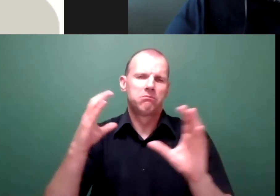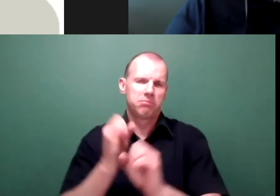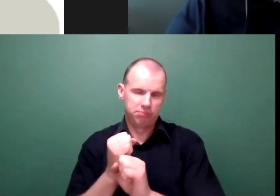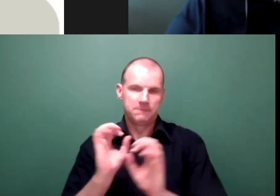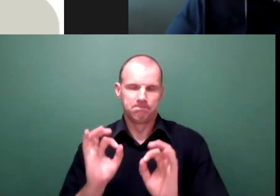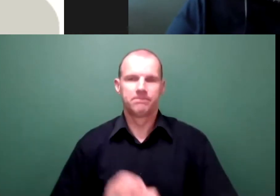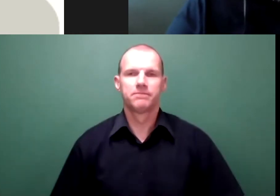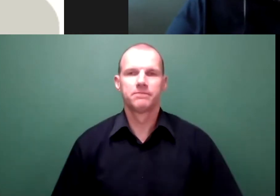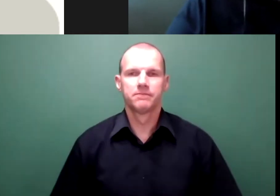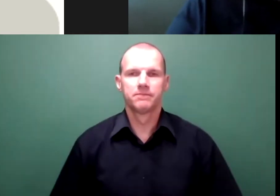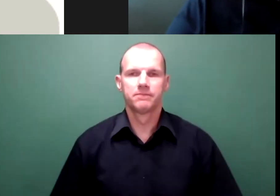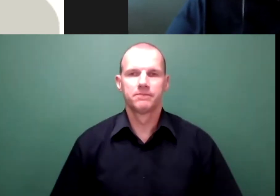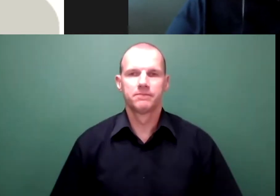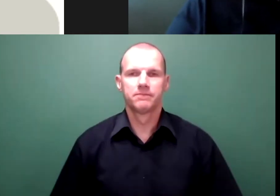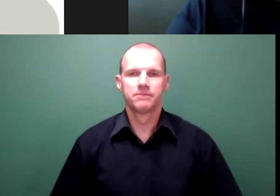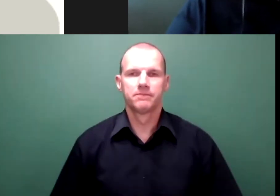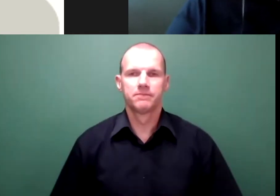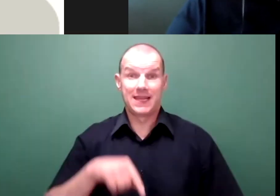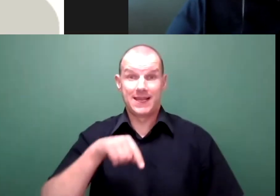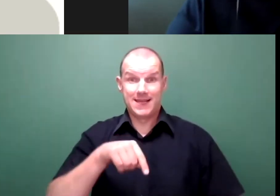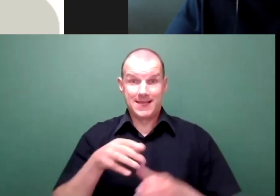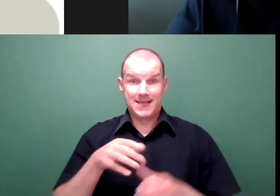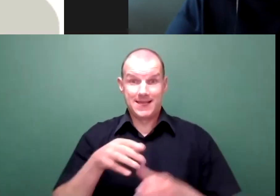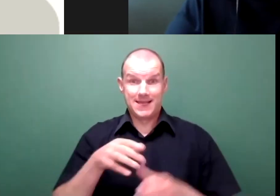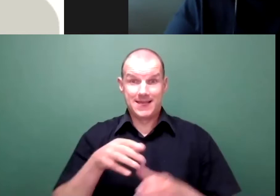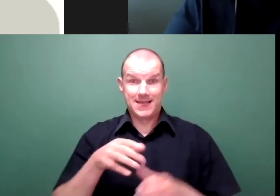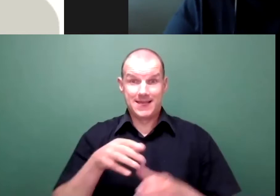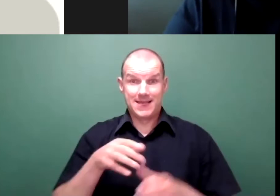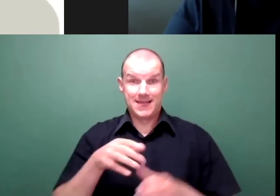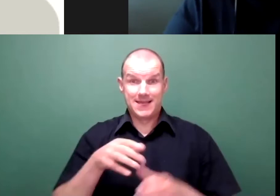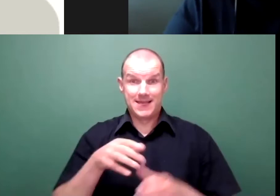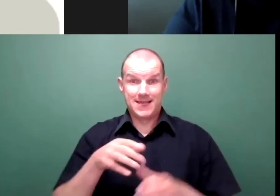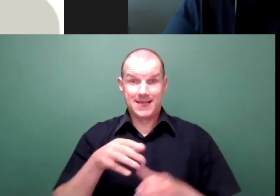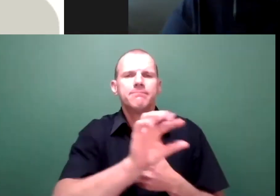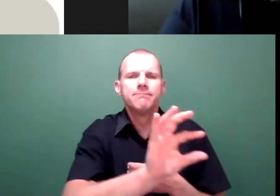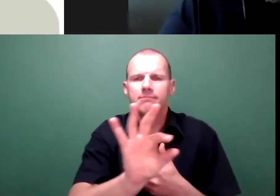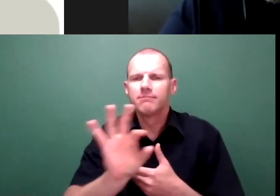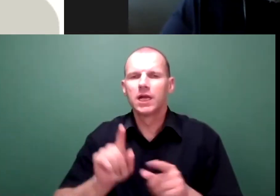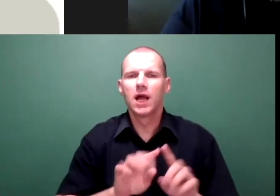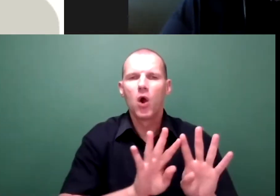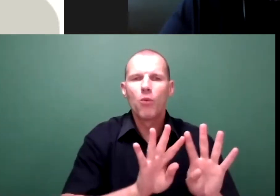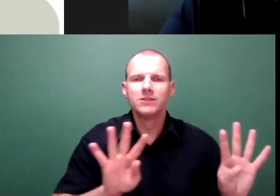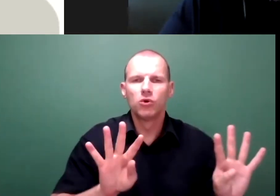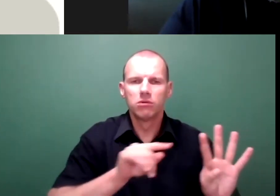to see, so that we can make sure that we can work together. So